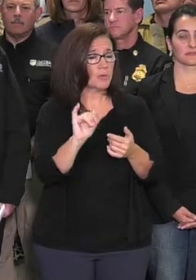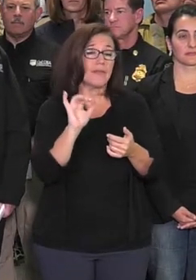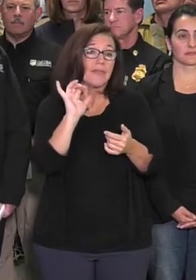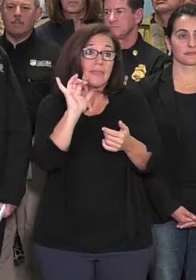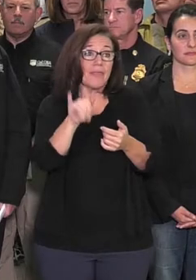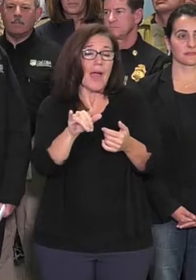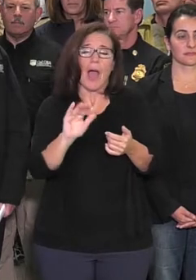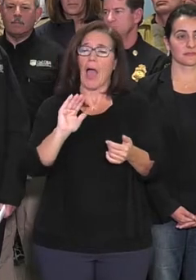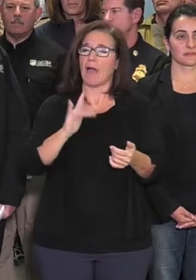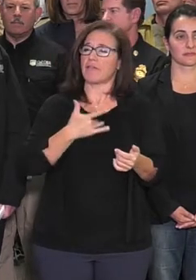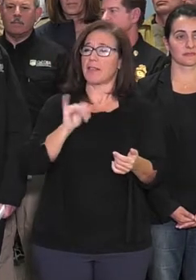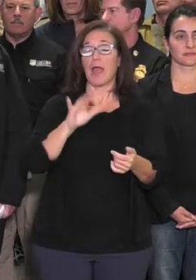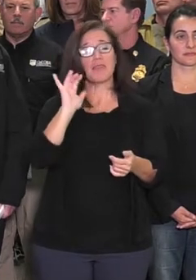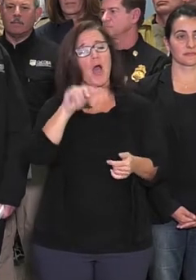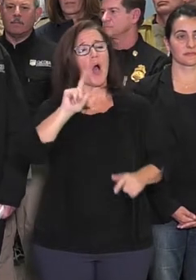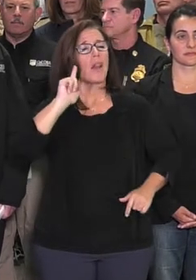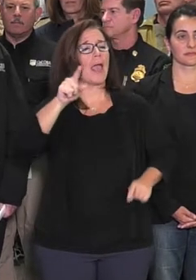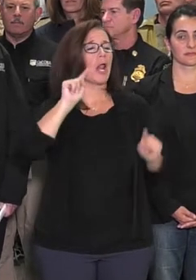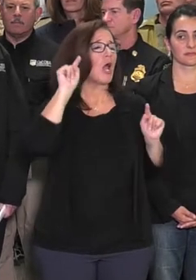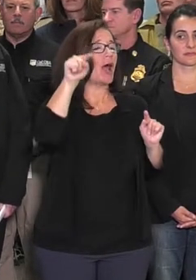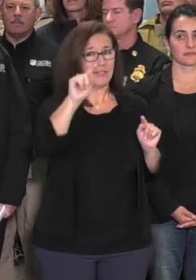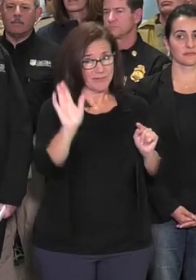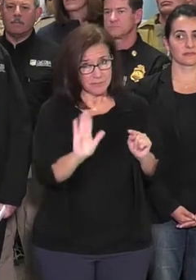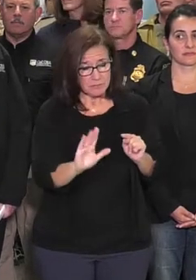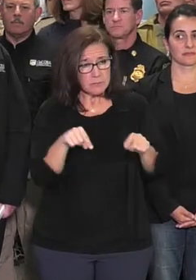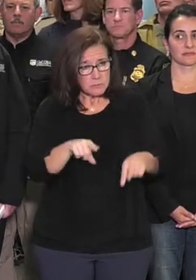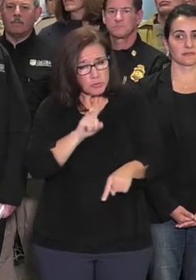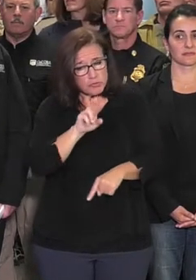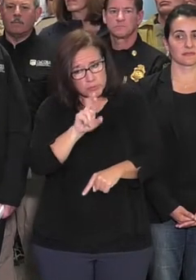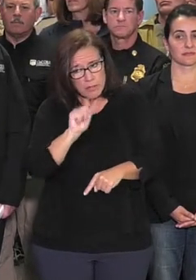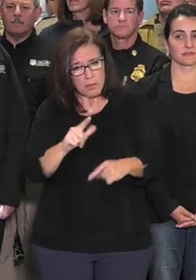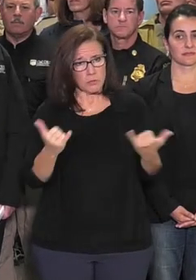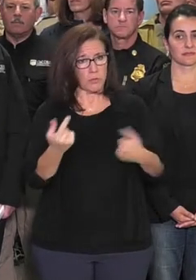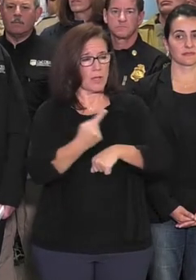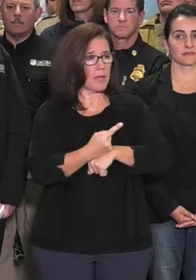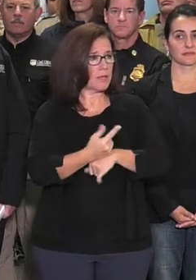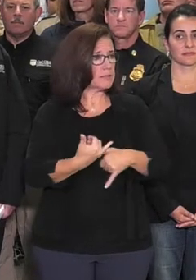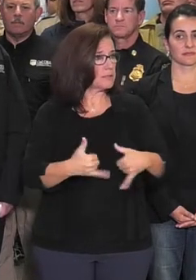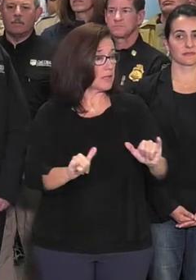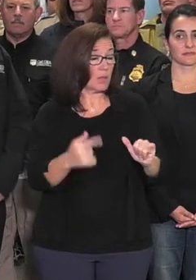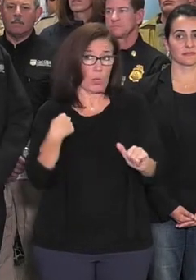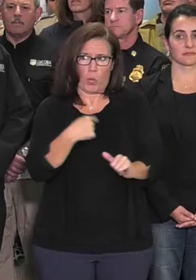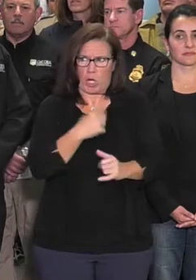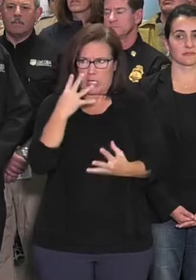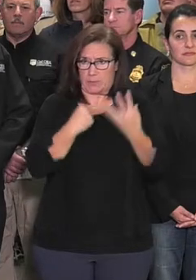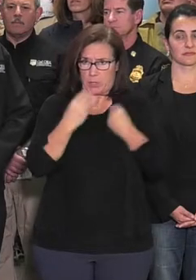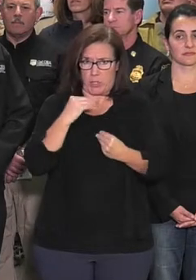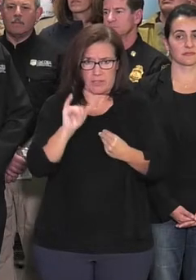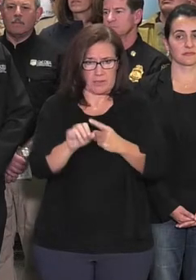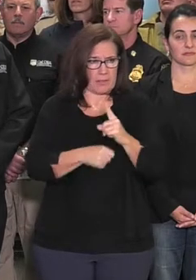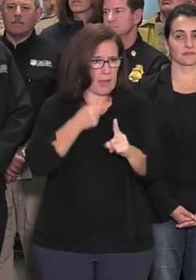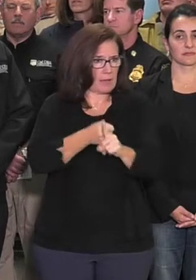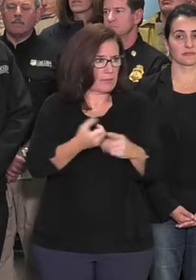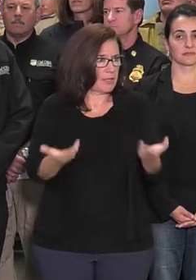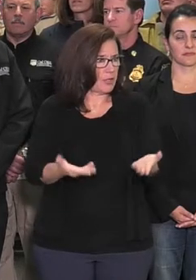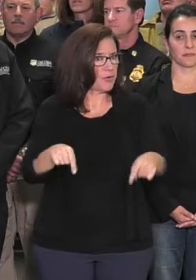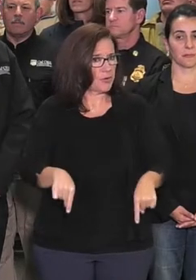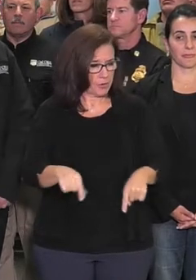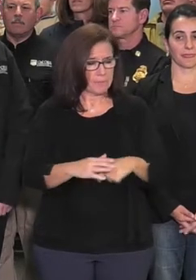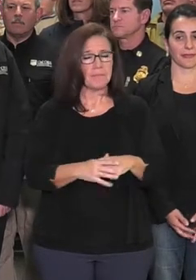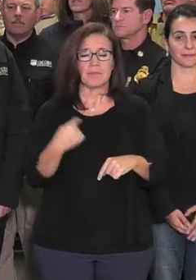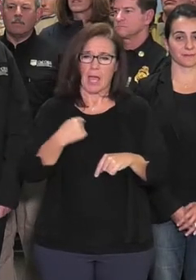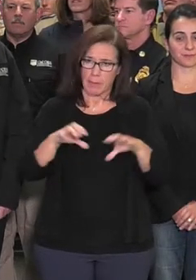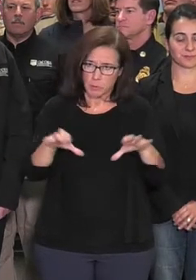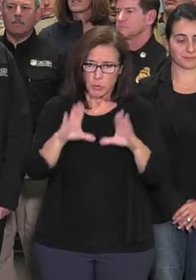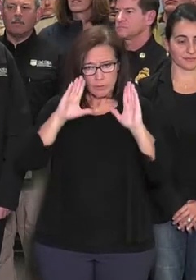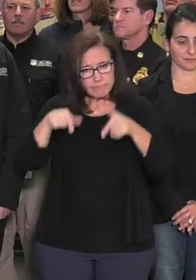it's real. And we're experiencing what it's going to look like on a very regular basis. So I'm also doing everything I can there.